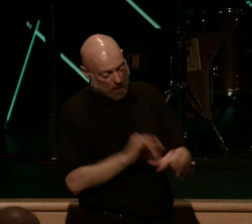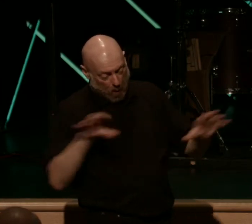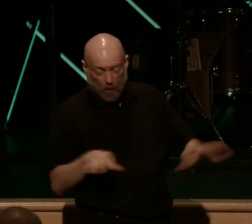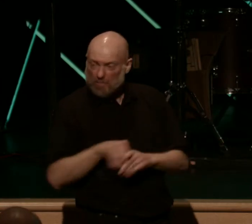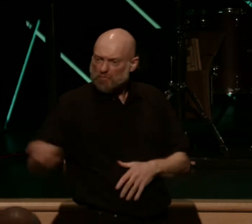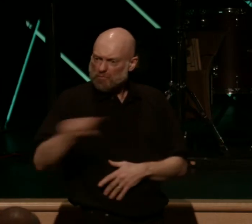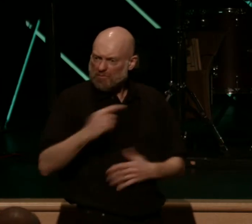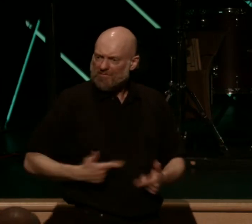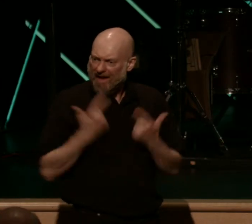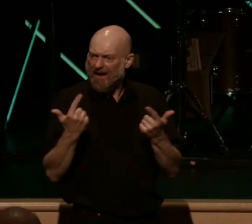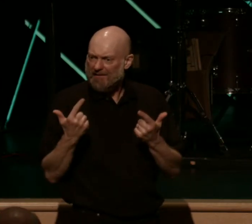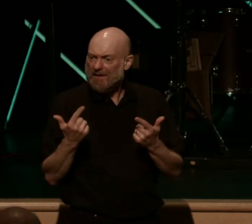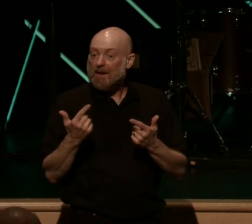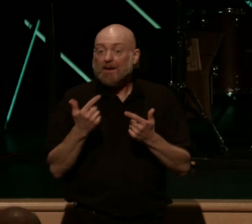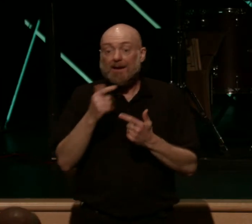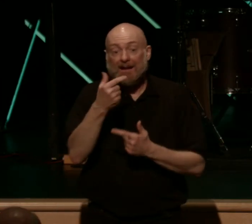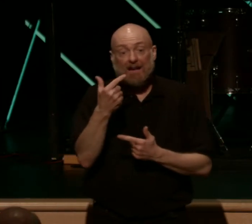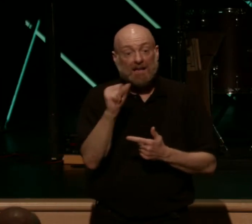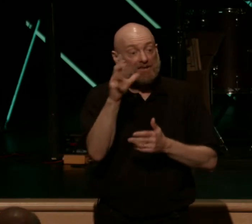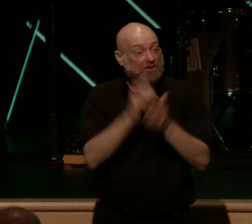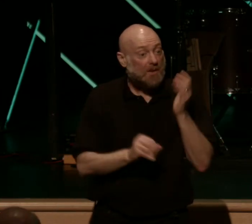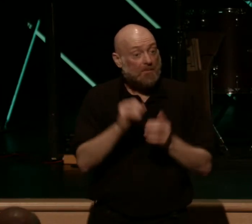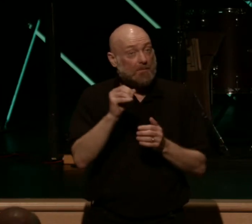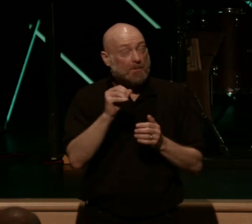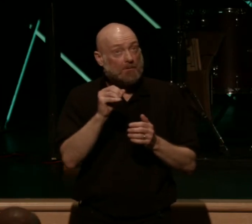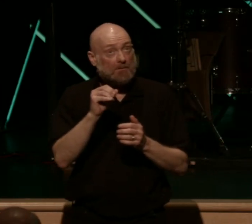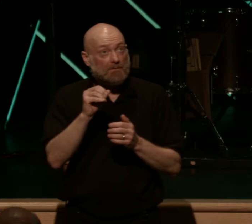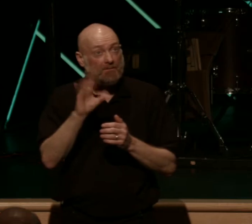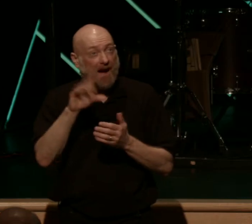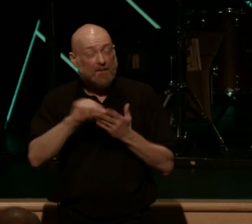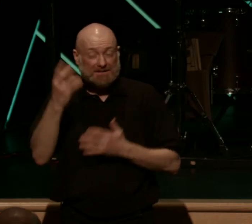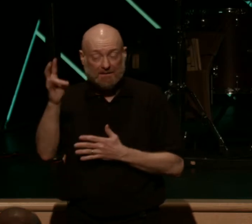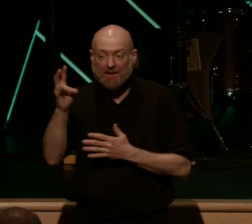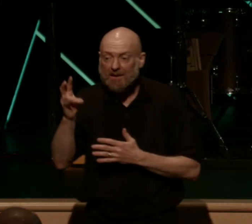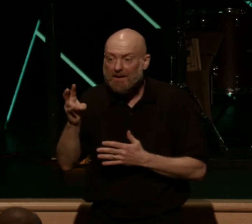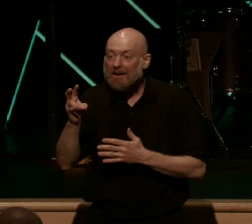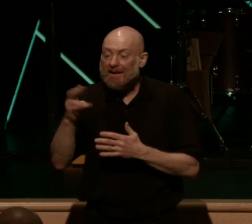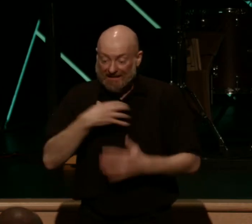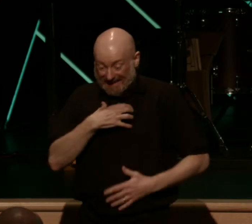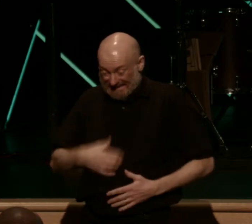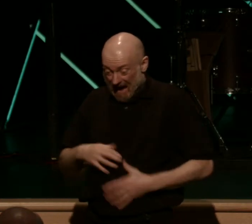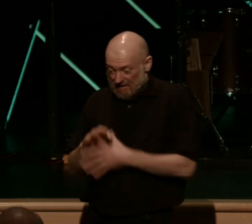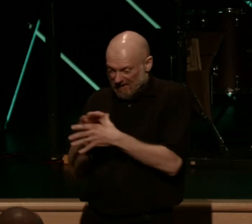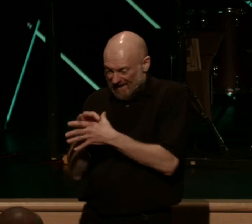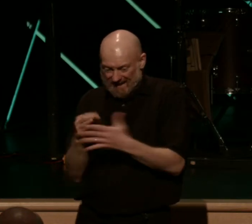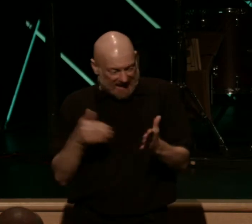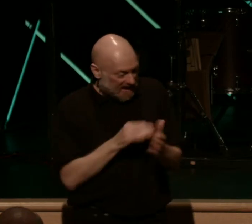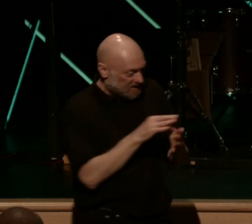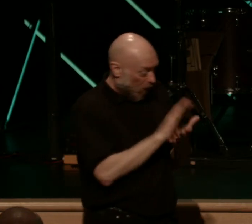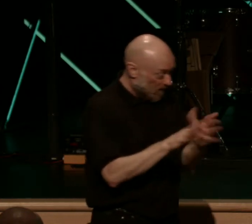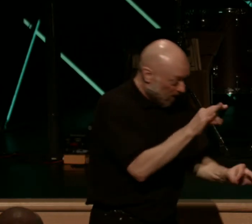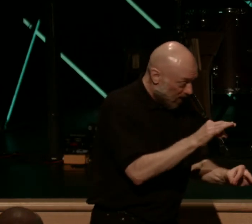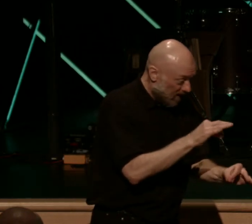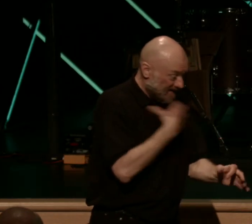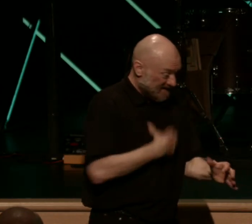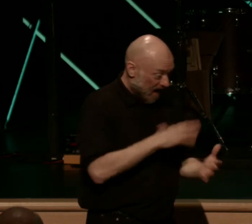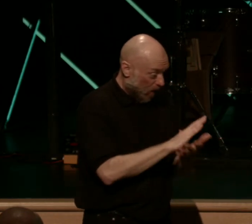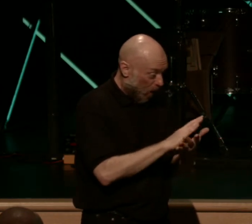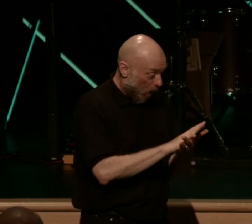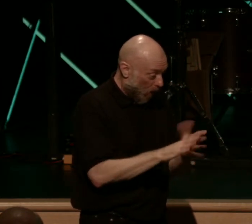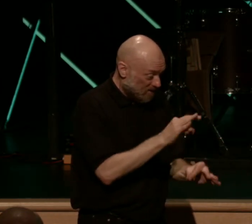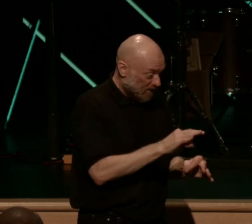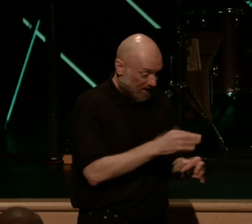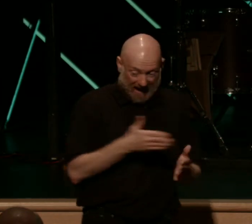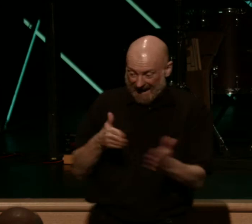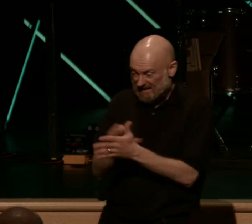Spirit. Galatians 5:17. "For the desires of the flesh are against the Spirit, and the desires of the Spirit are against